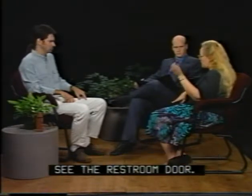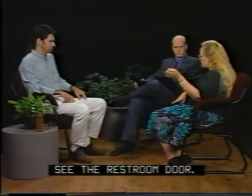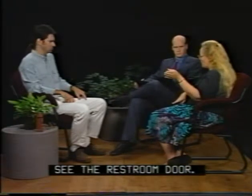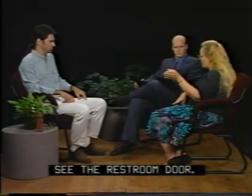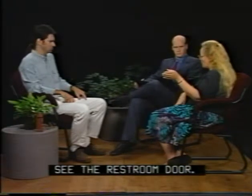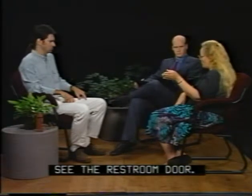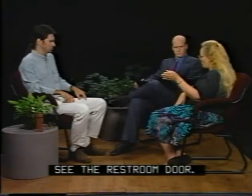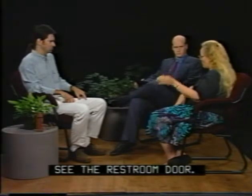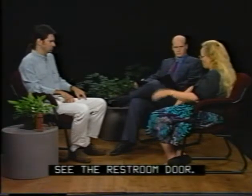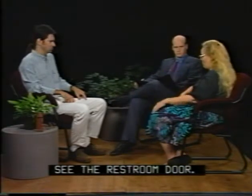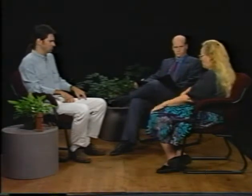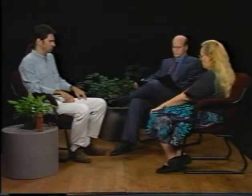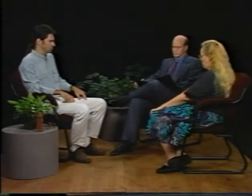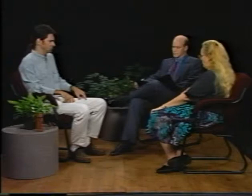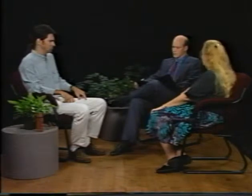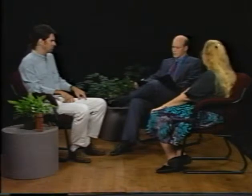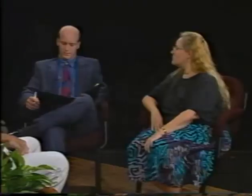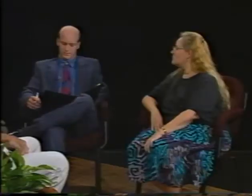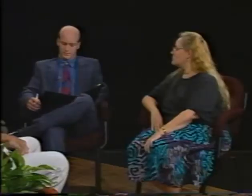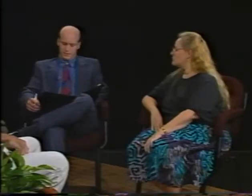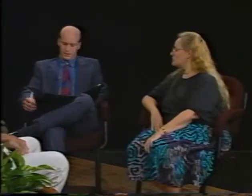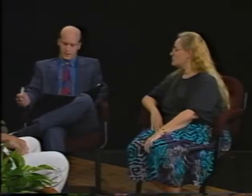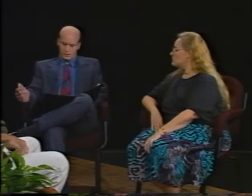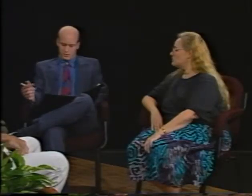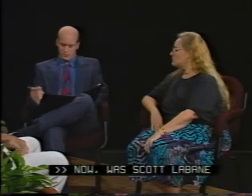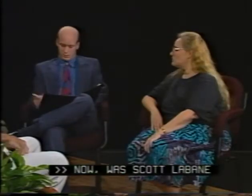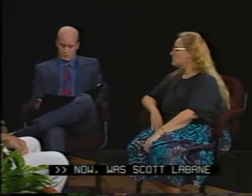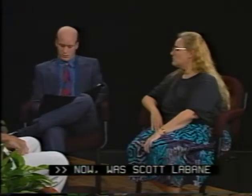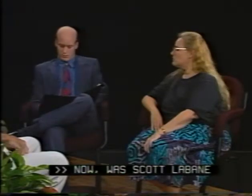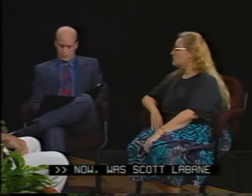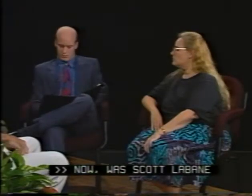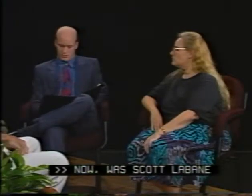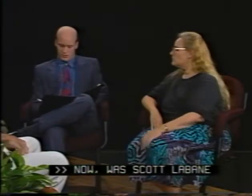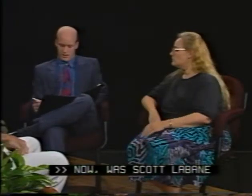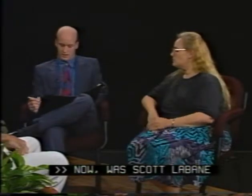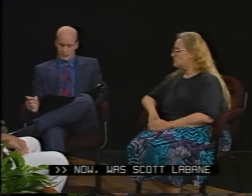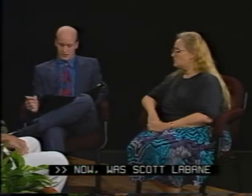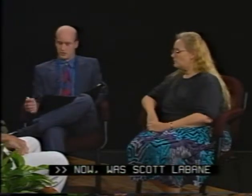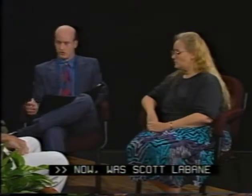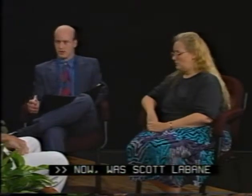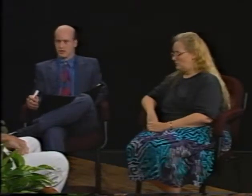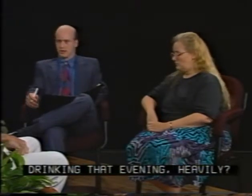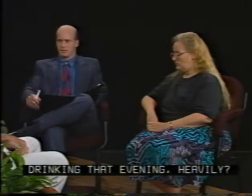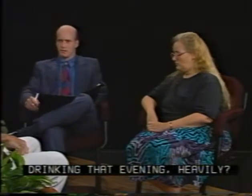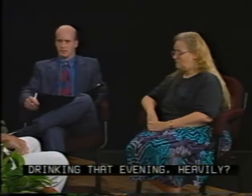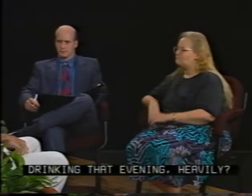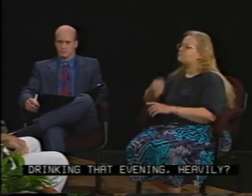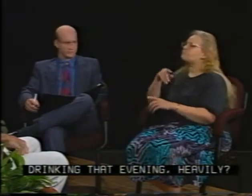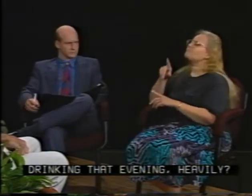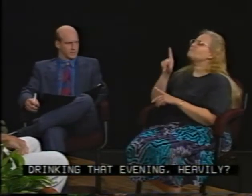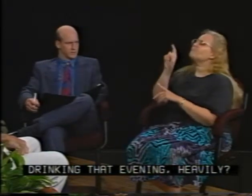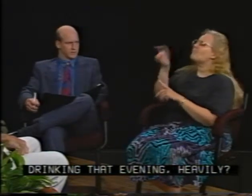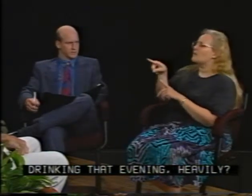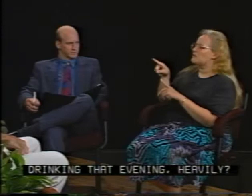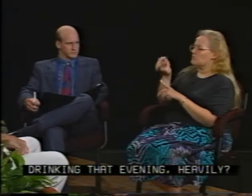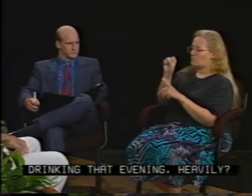see the restroom door. Okay. Now, was Scott LaBaine drinking that evening heavily?